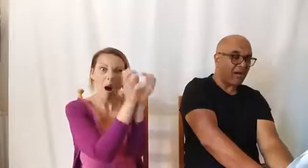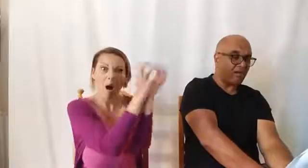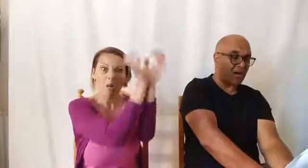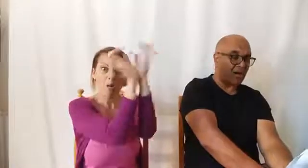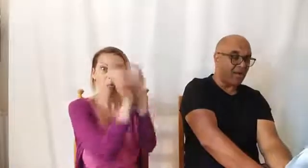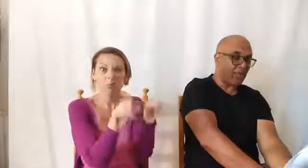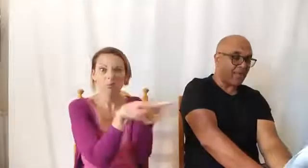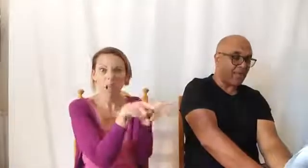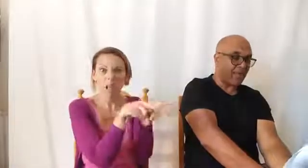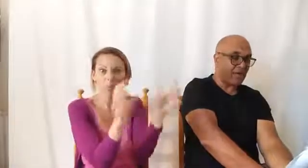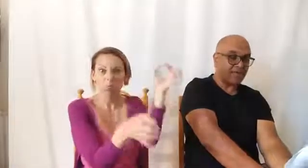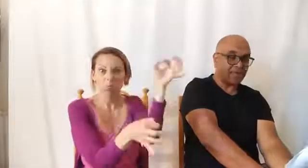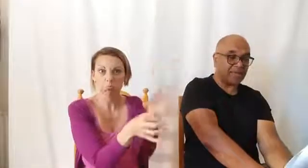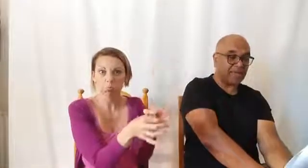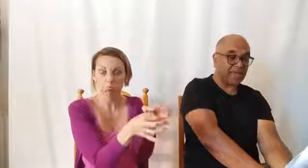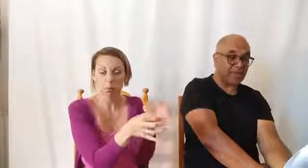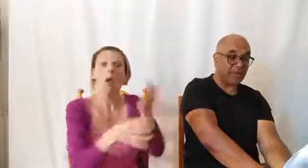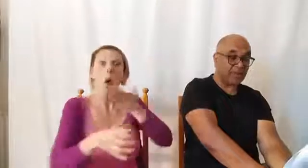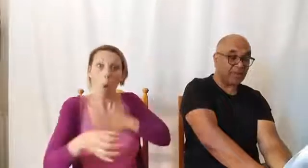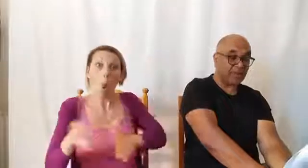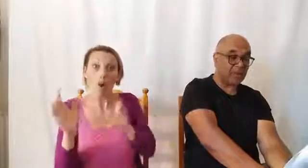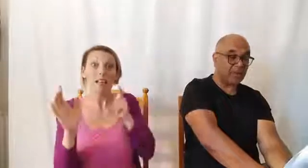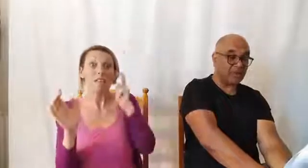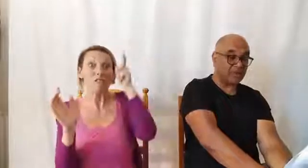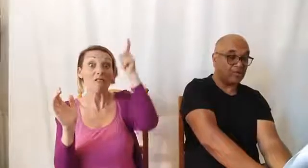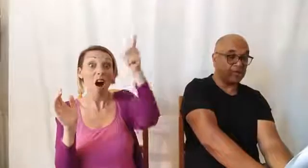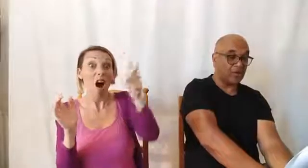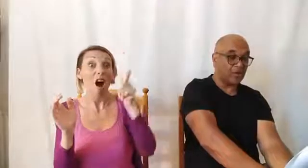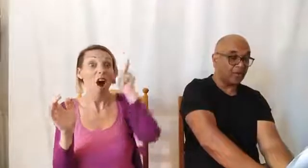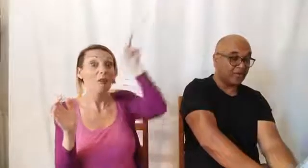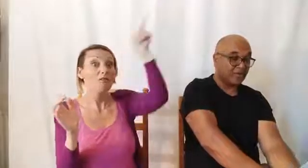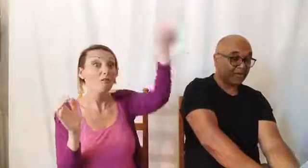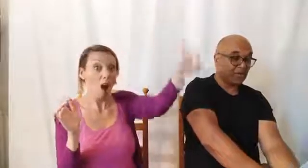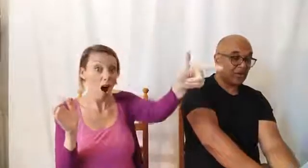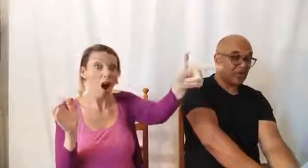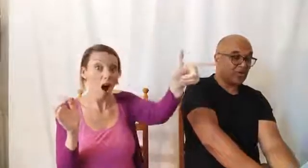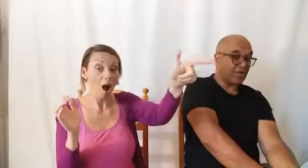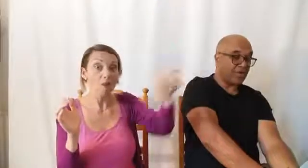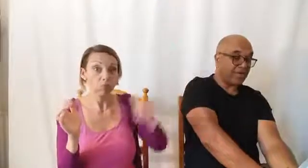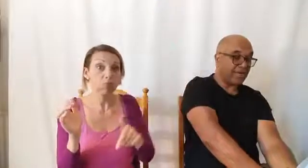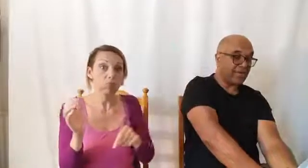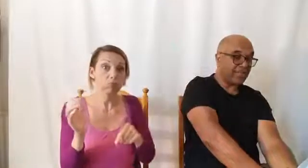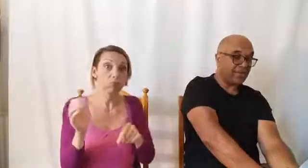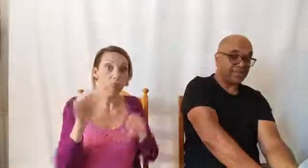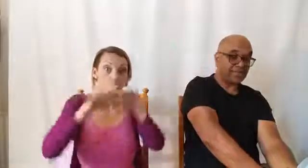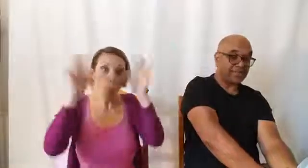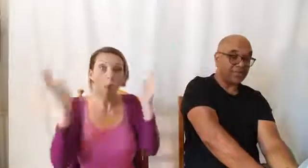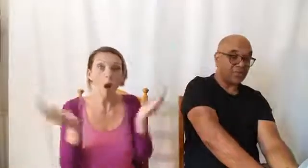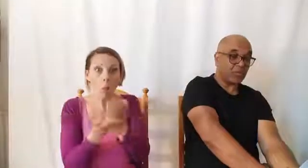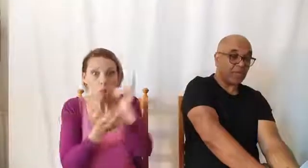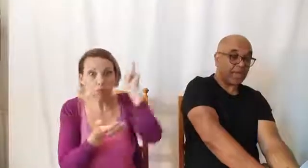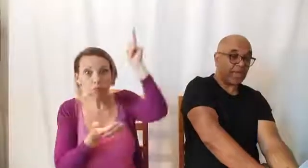far away, further than any other barnacle has gone before. And I really wanted to make friends with bigger,